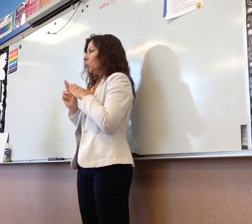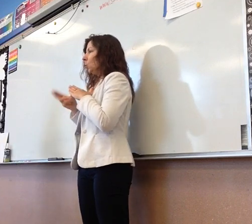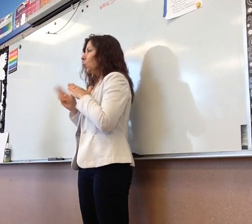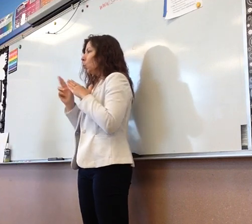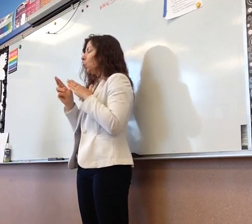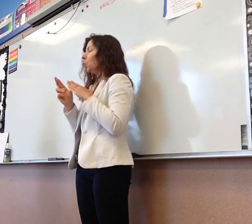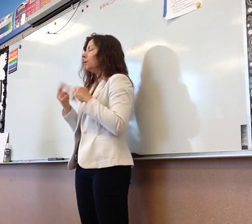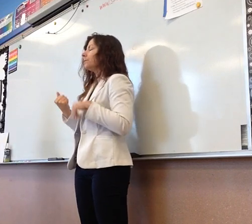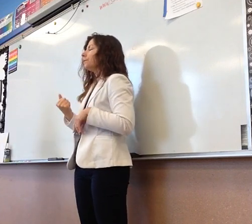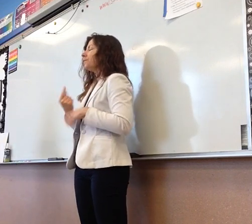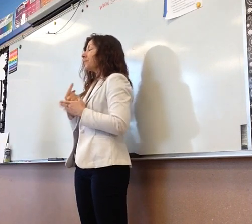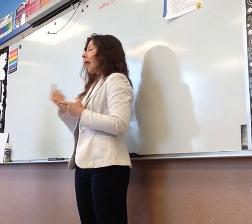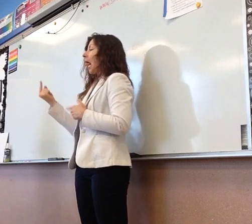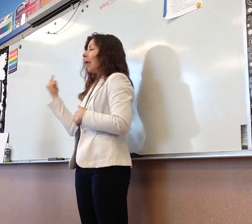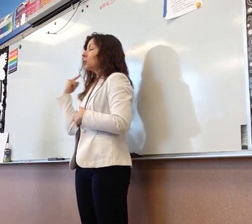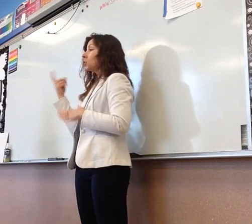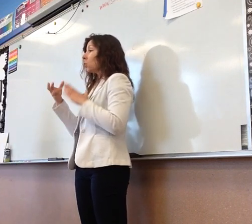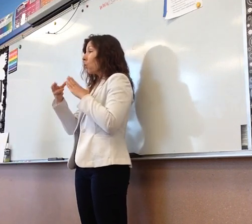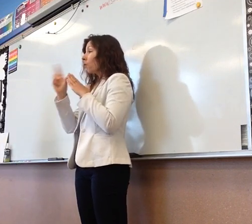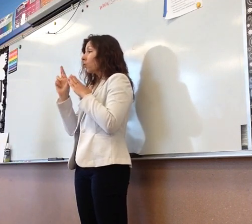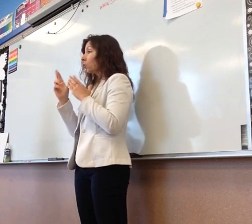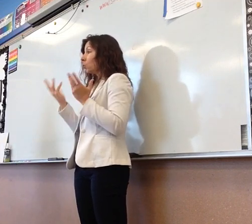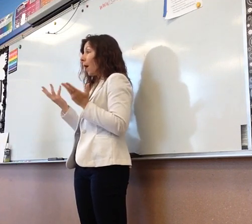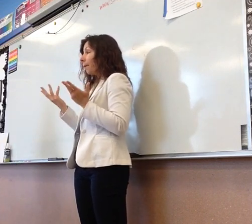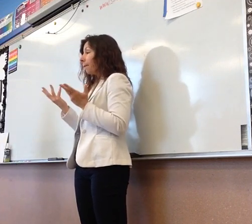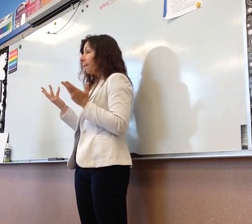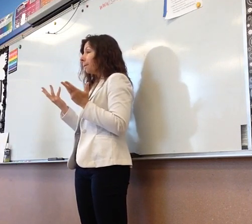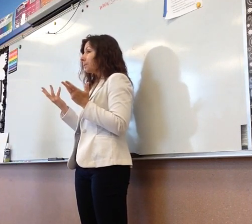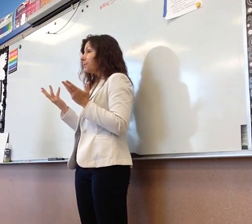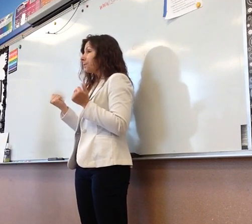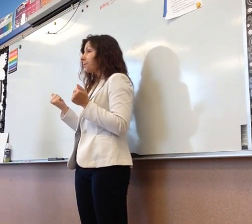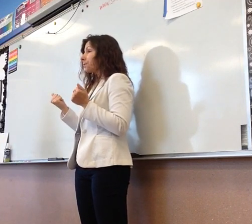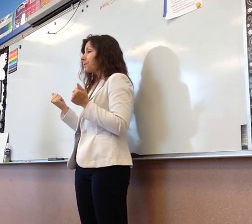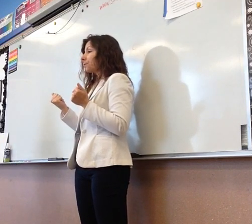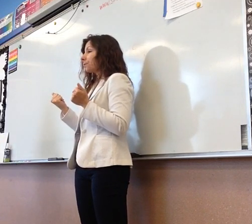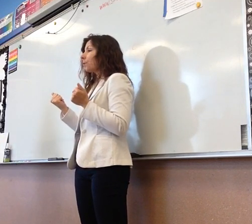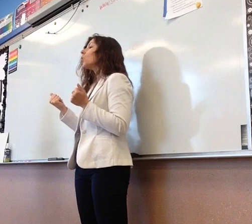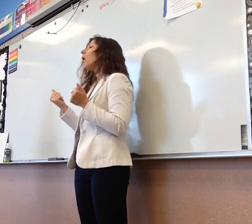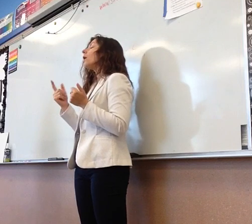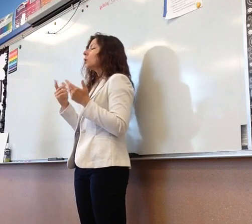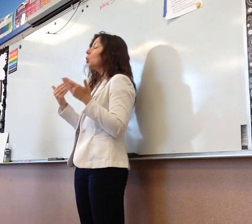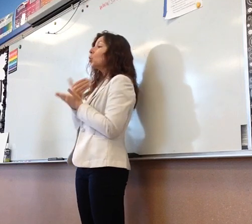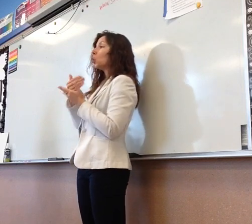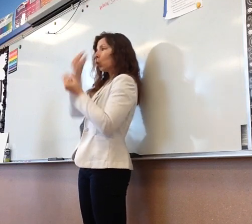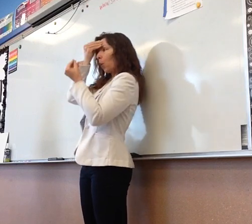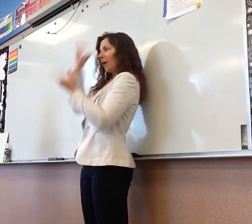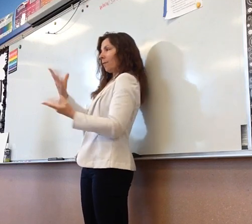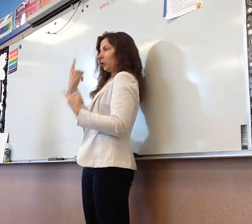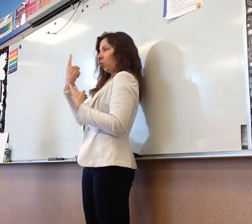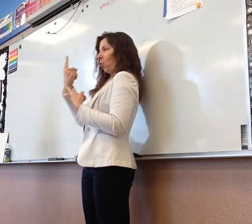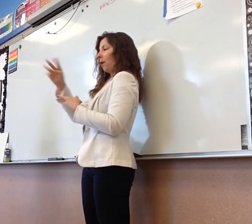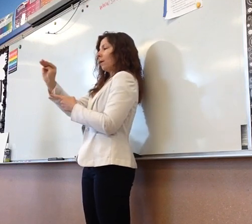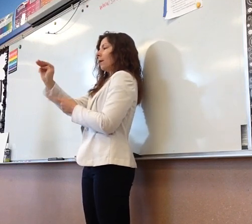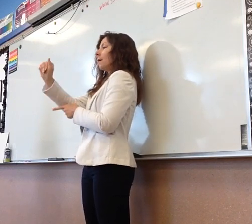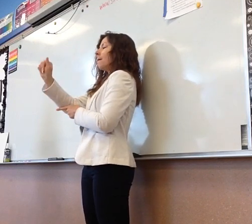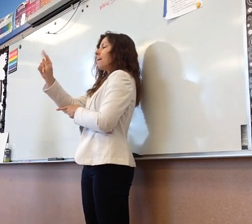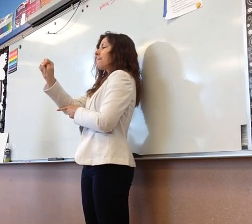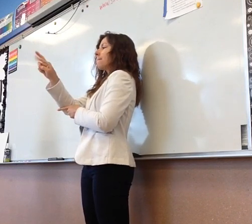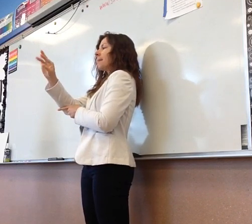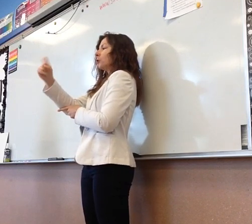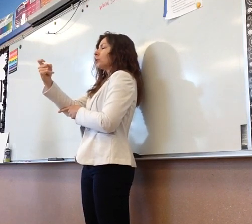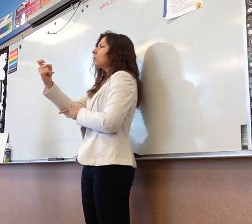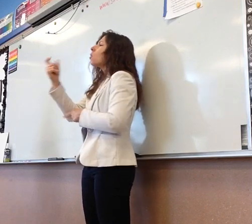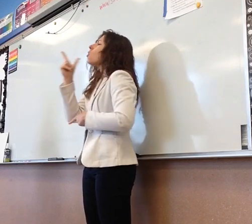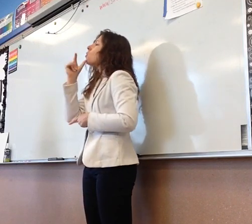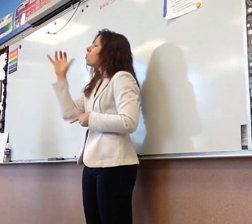Last week we really focused on, I introduced matrices. Who was not here for the review on